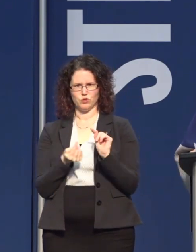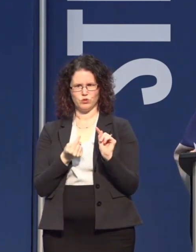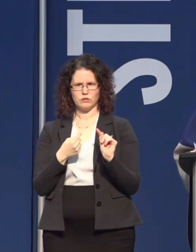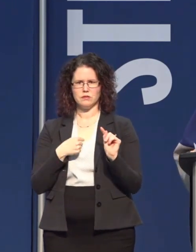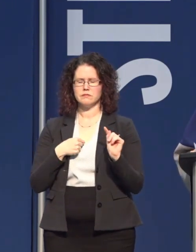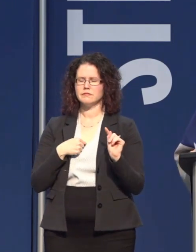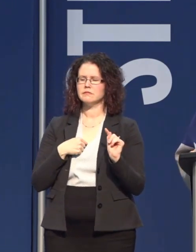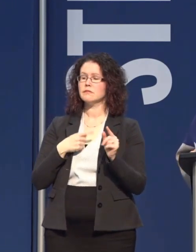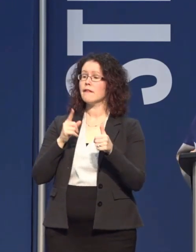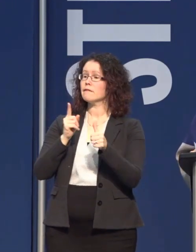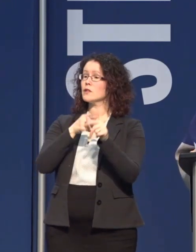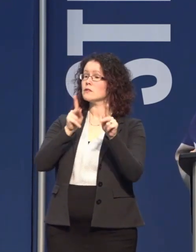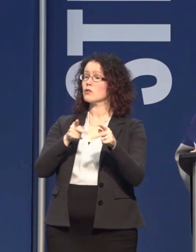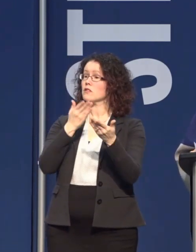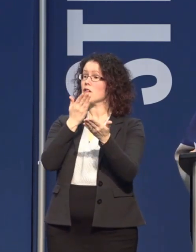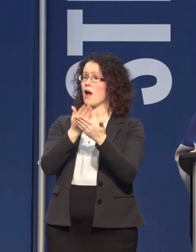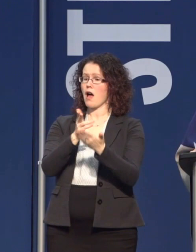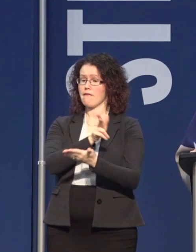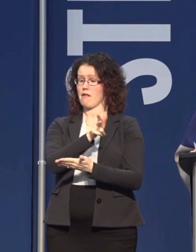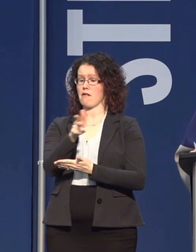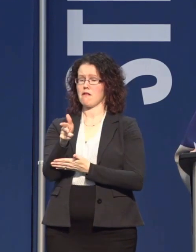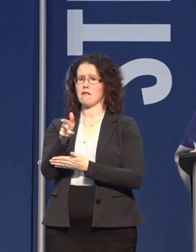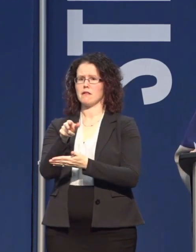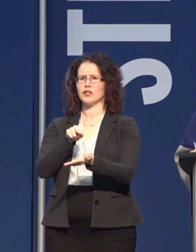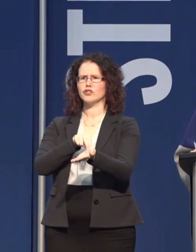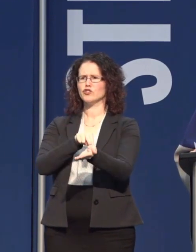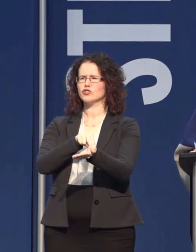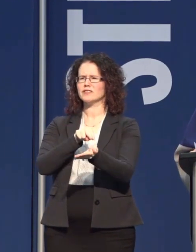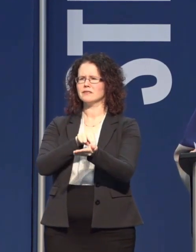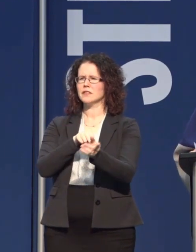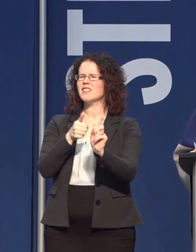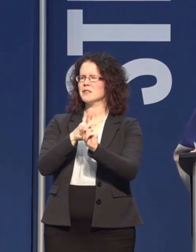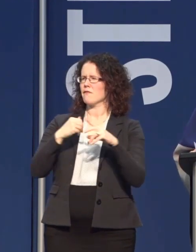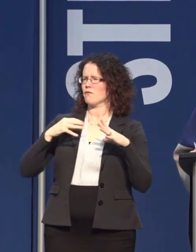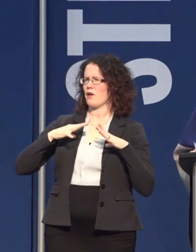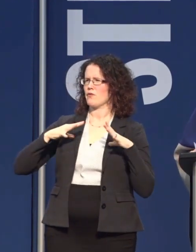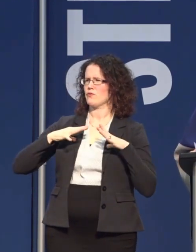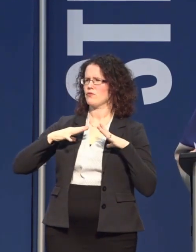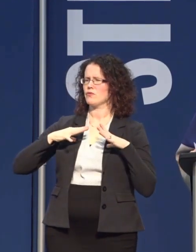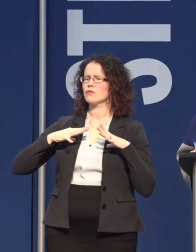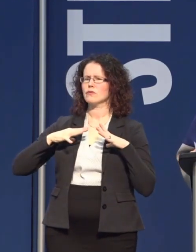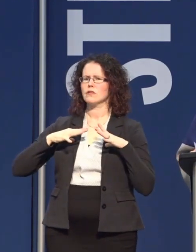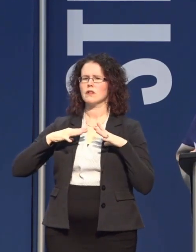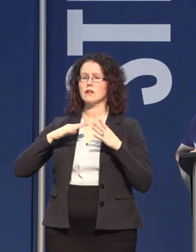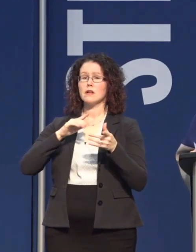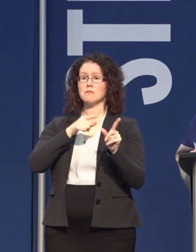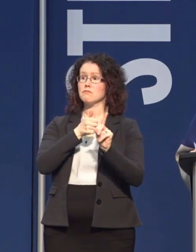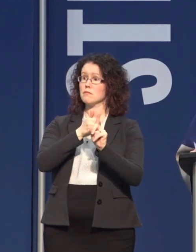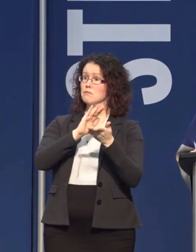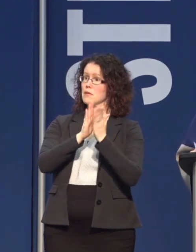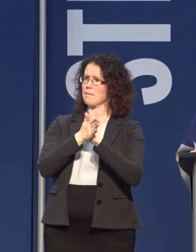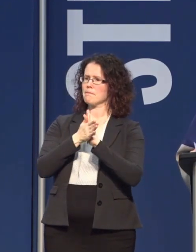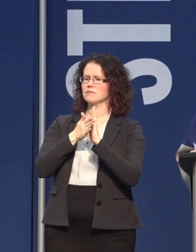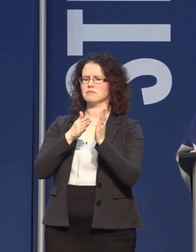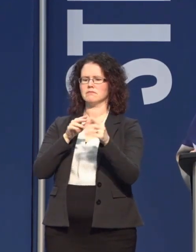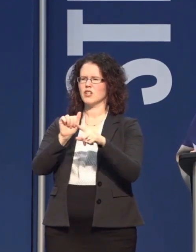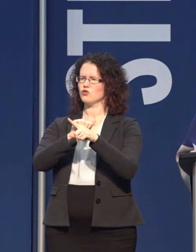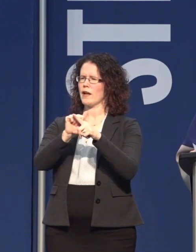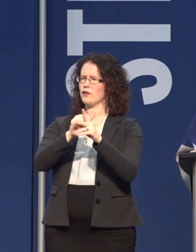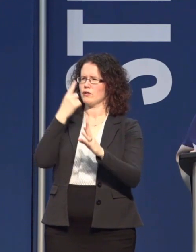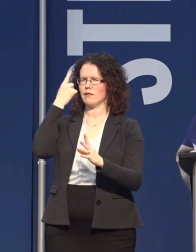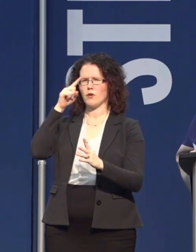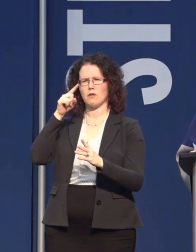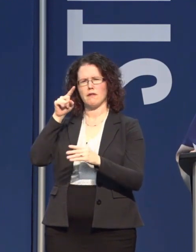registered nurse who had become a trainer for the Canadian First Aid course, Canadian Red Cross First Aid